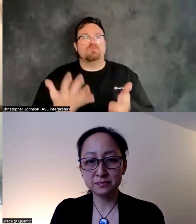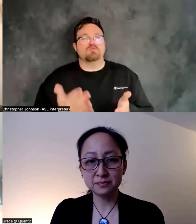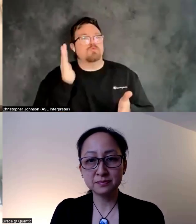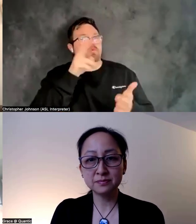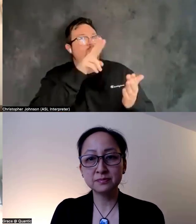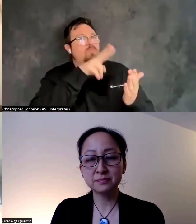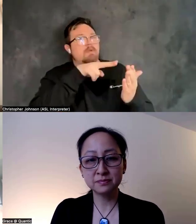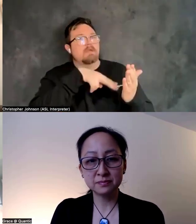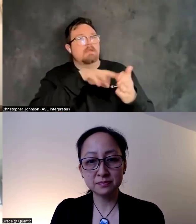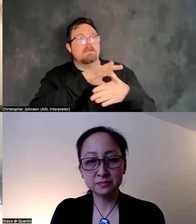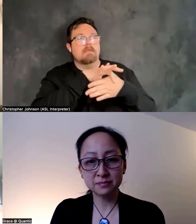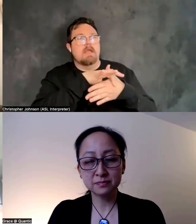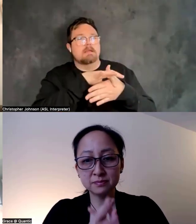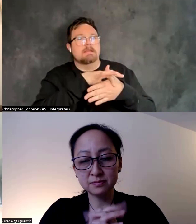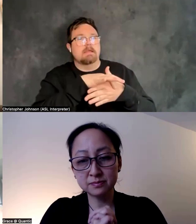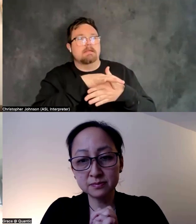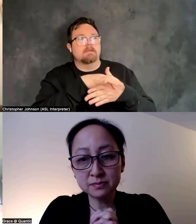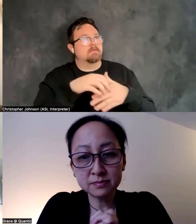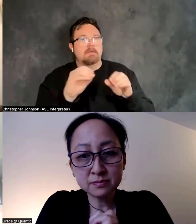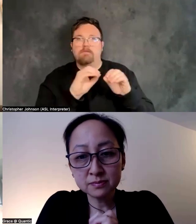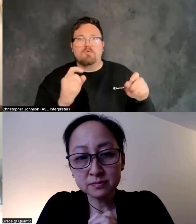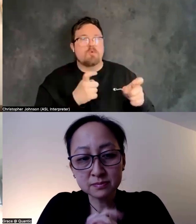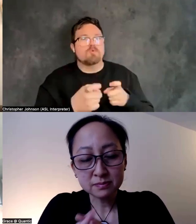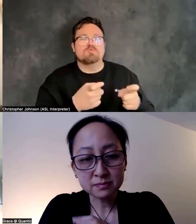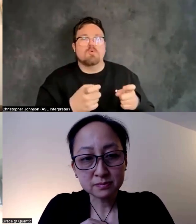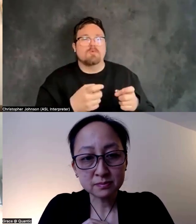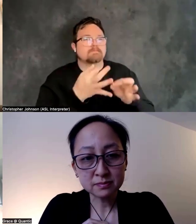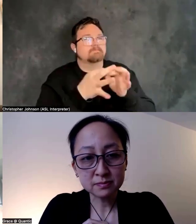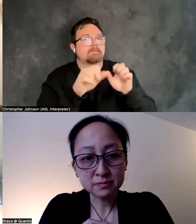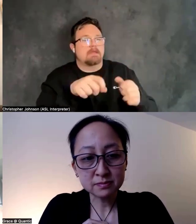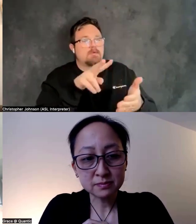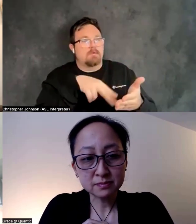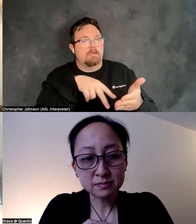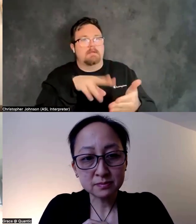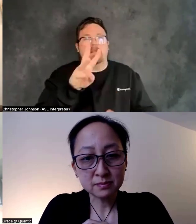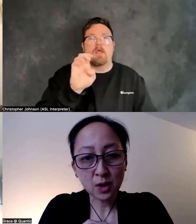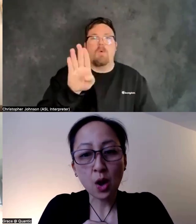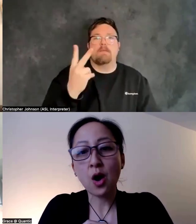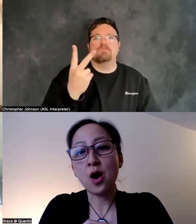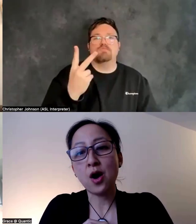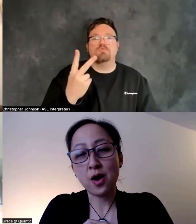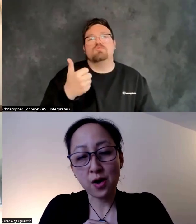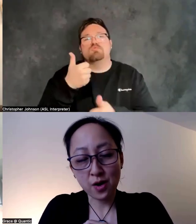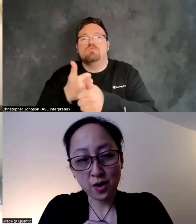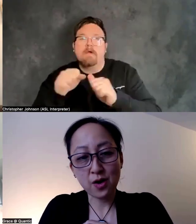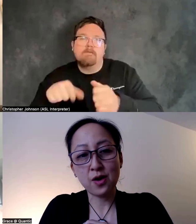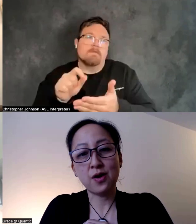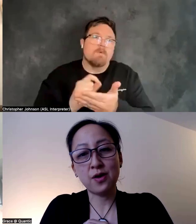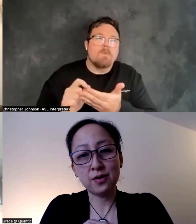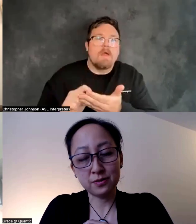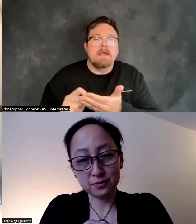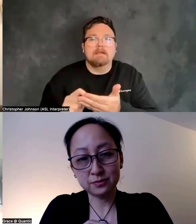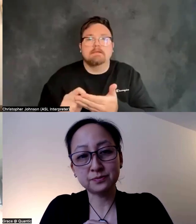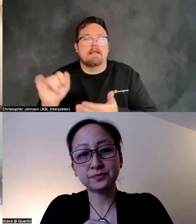content. You have no control over it. All you can do is read it. Then Web2 is you can write the content, things like YouTube.